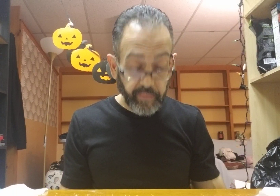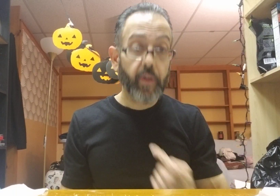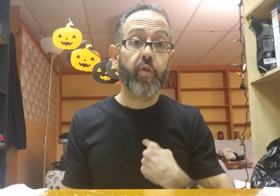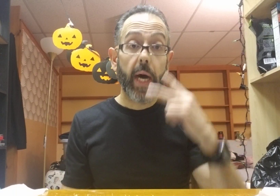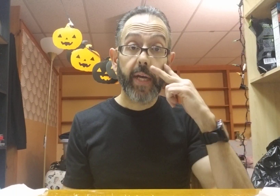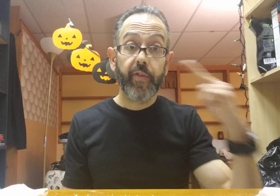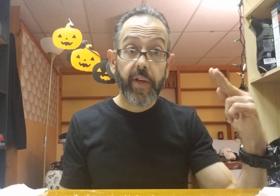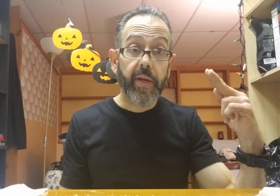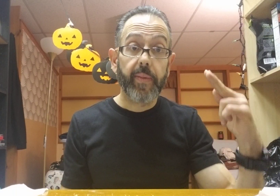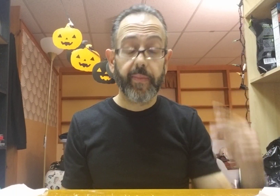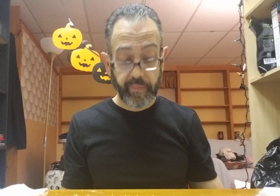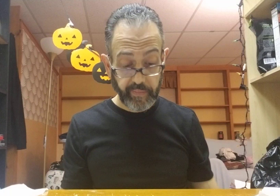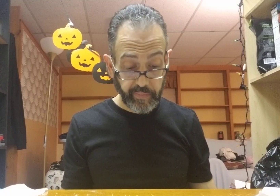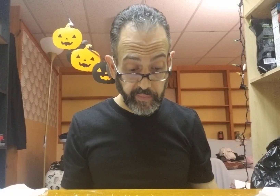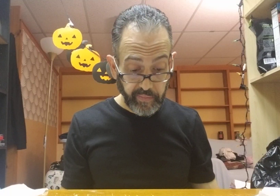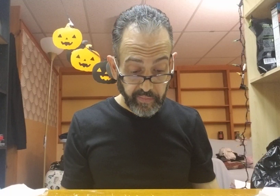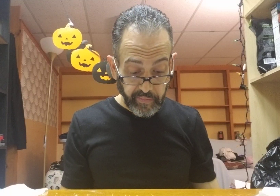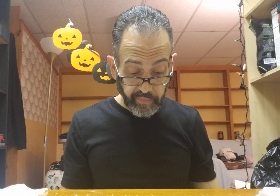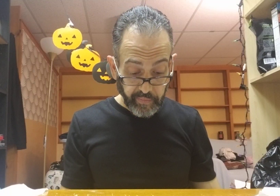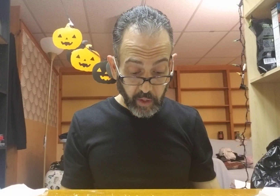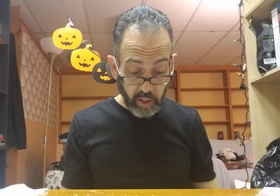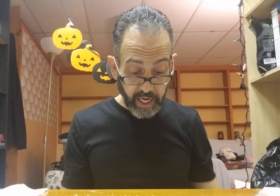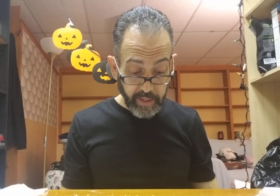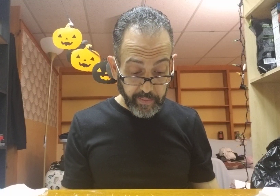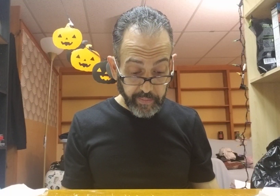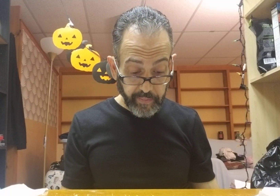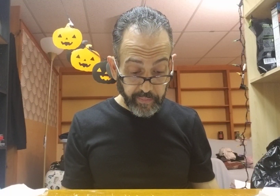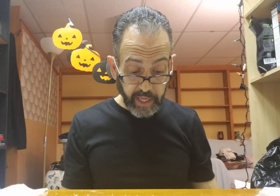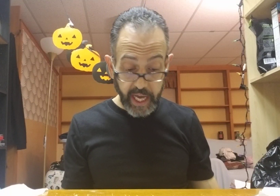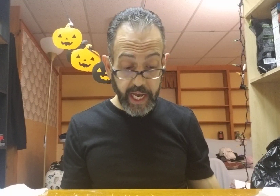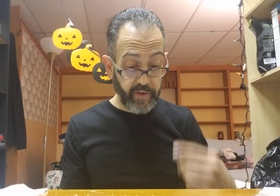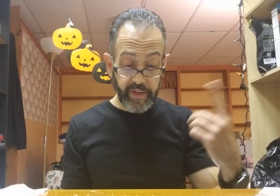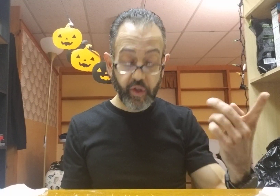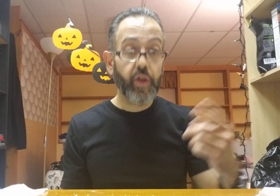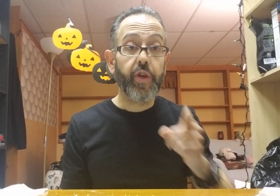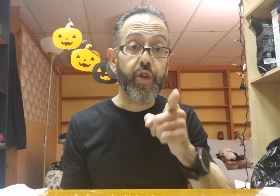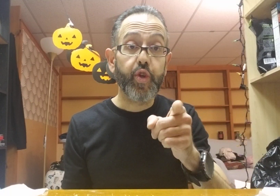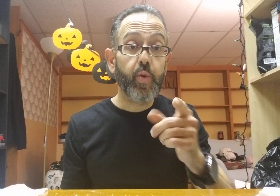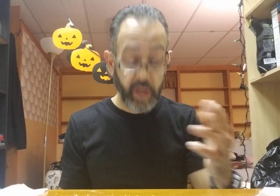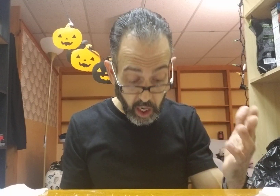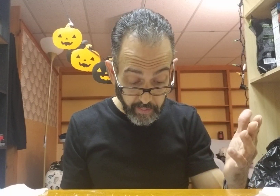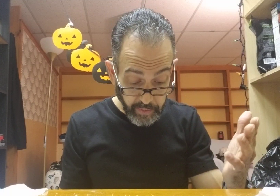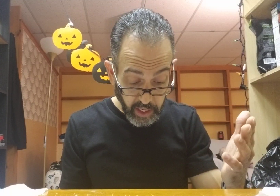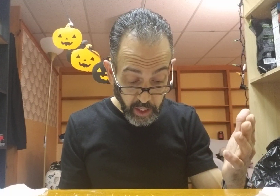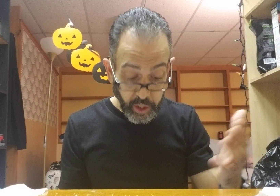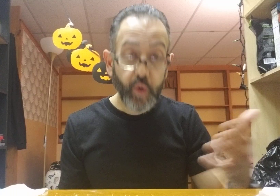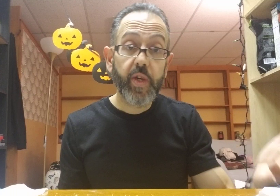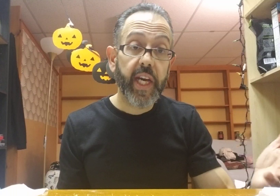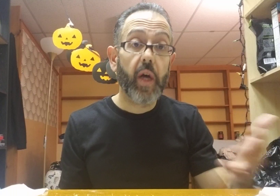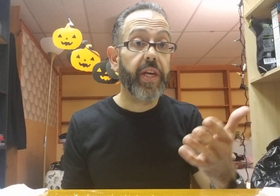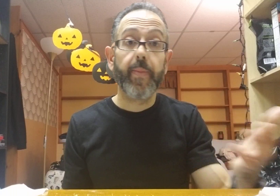So I see it. Okay? And then if it's you, you tell him or